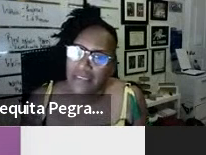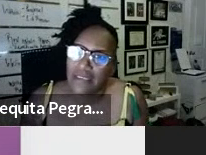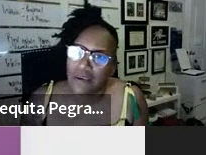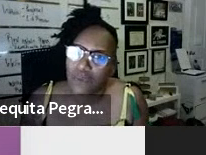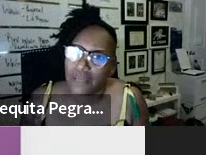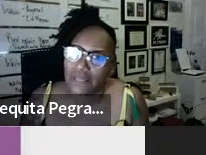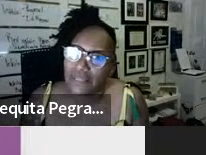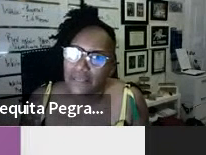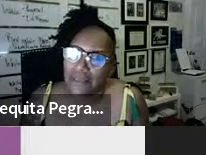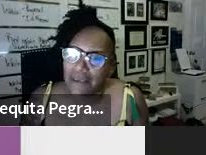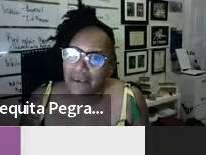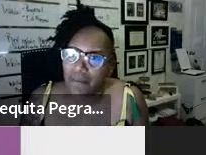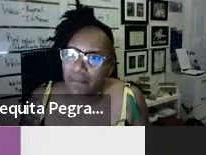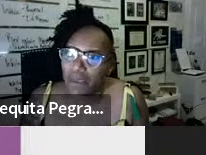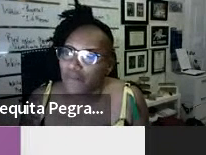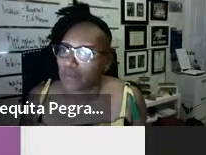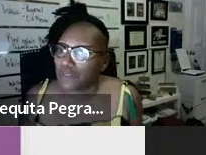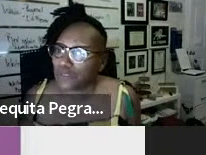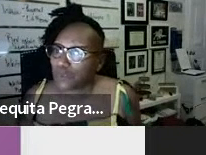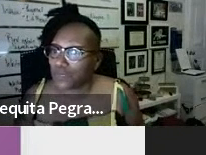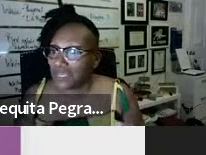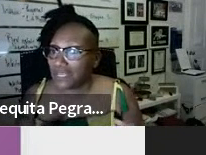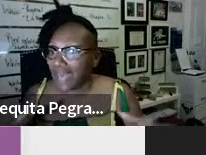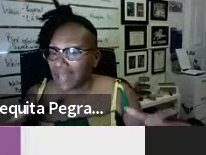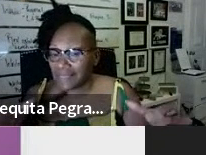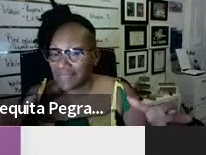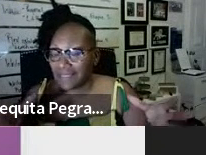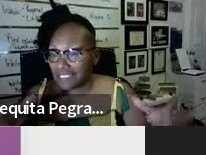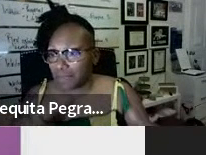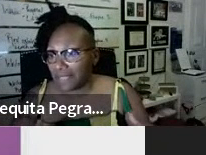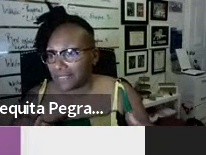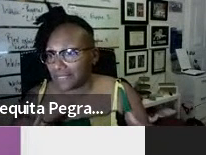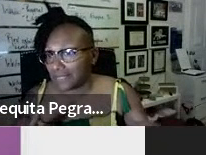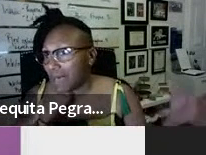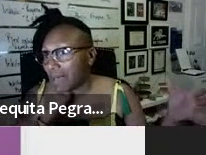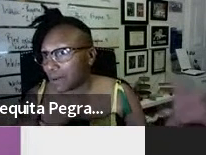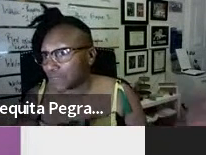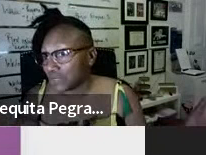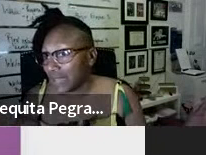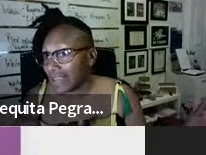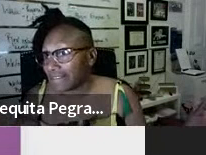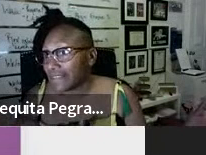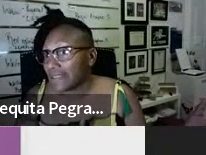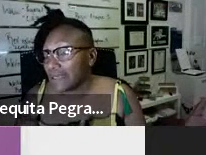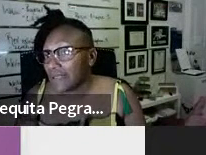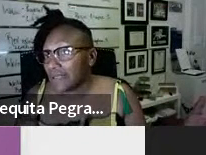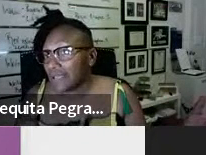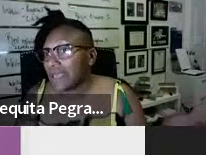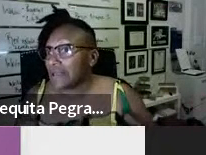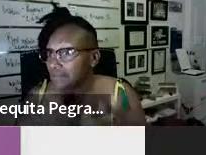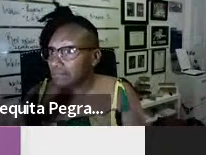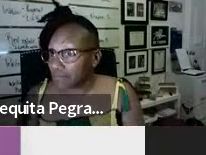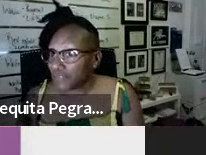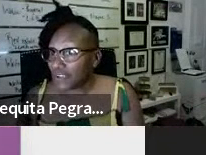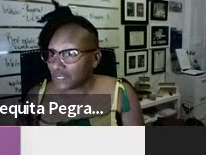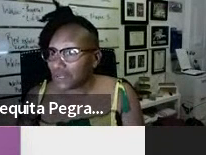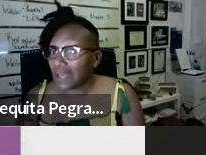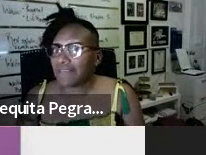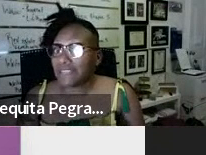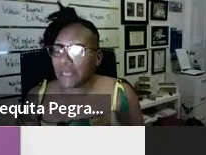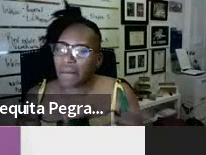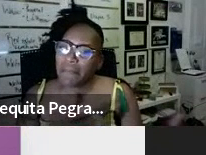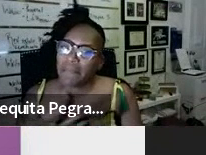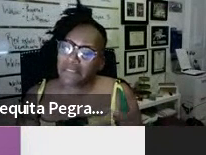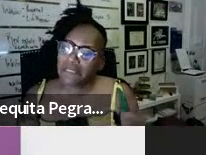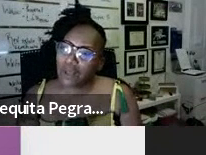I think it was meant for me to read at this space in my personal life and professional